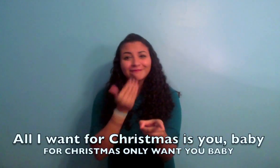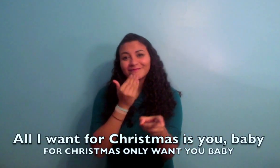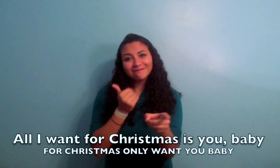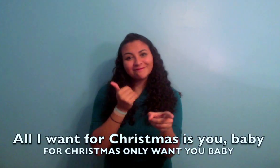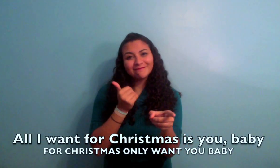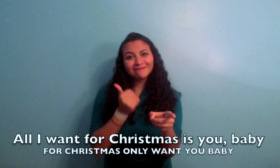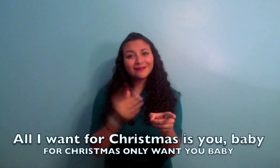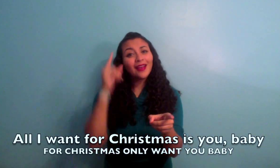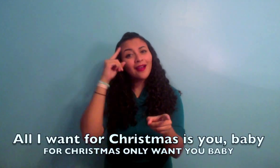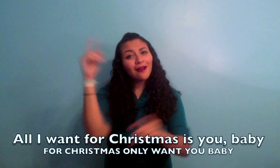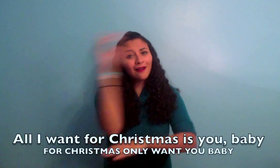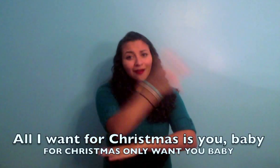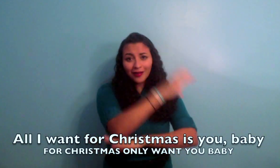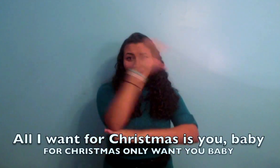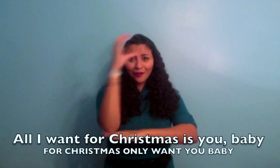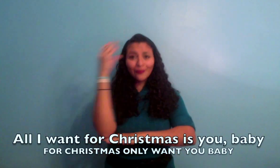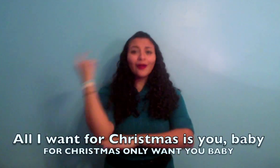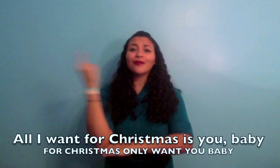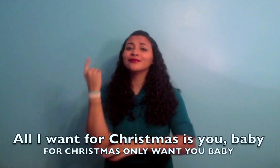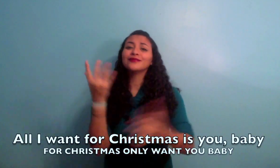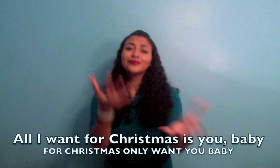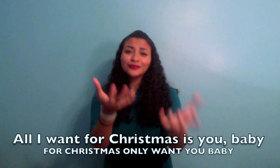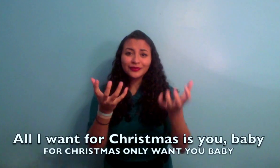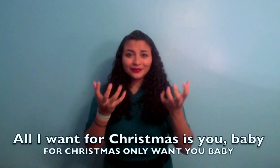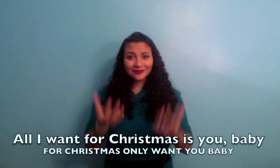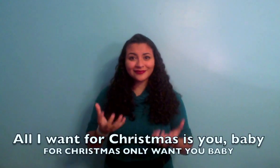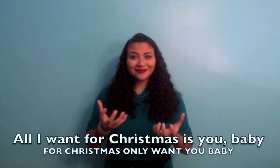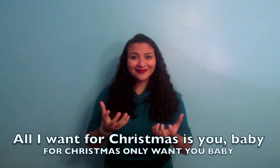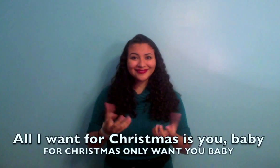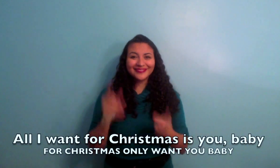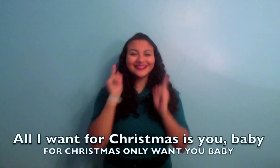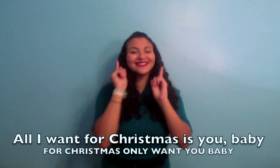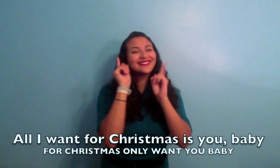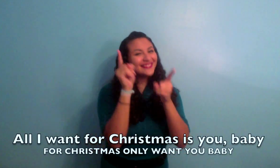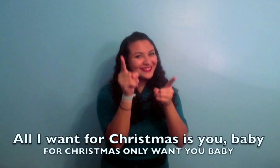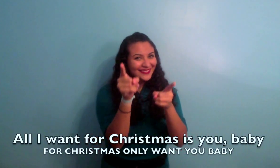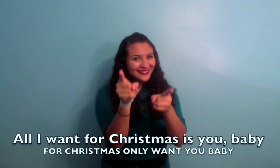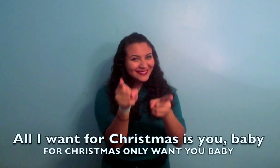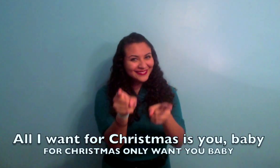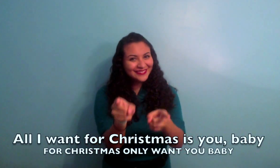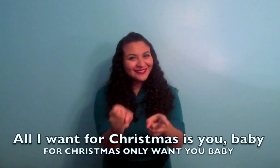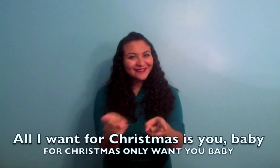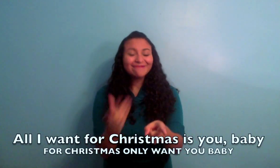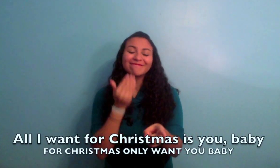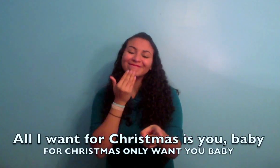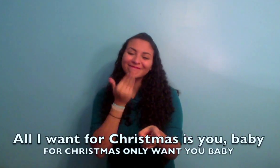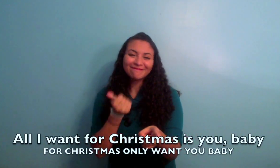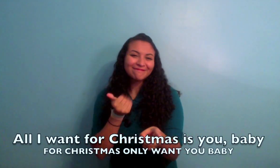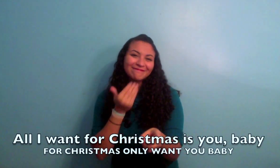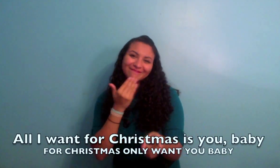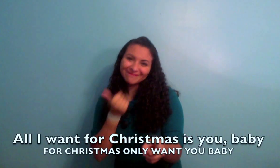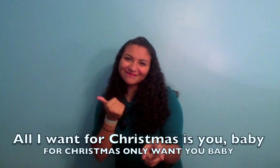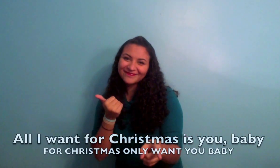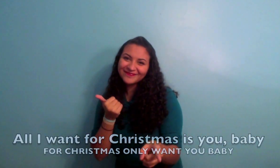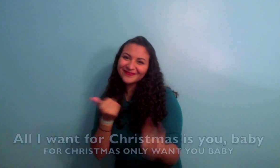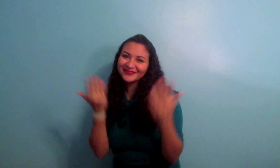My life I want for Christmas With you Baby My